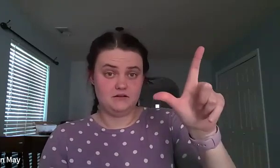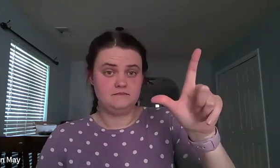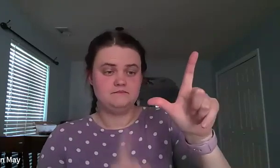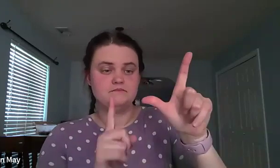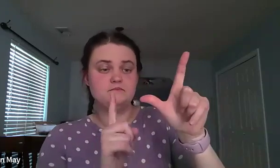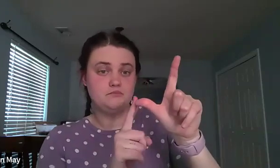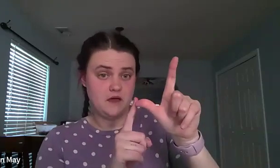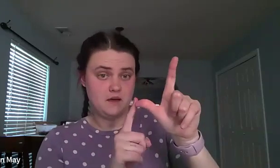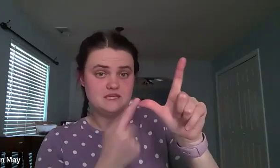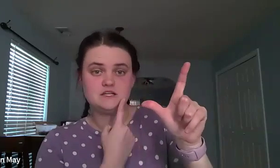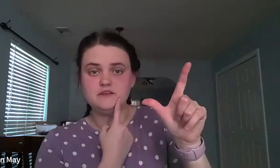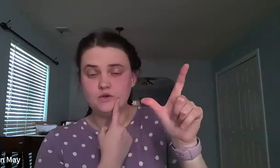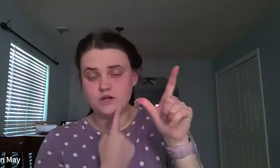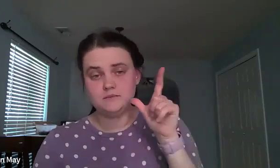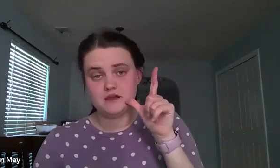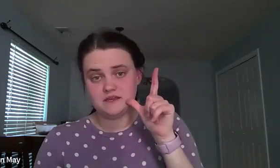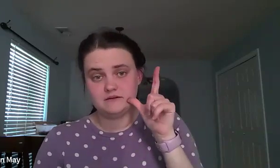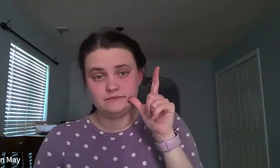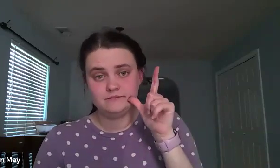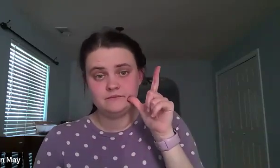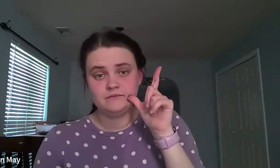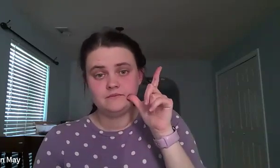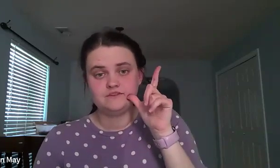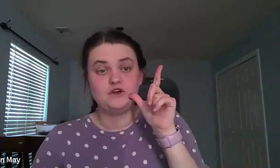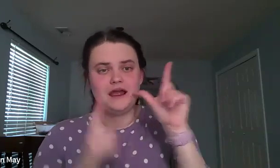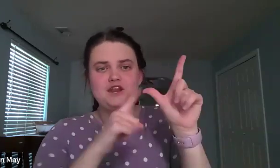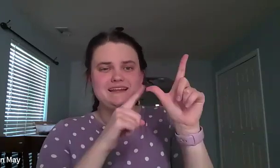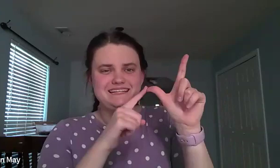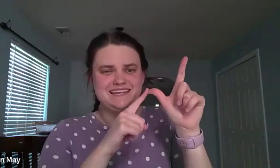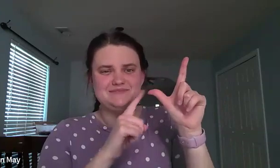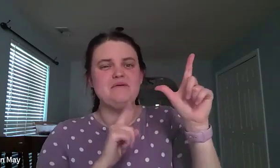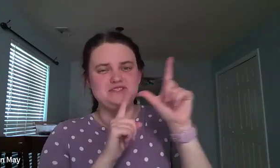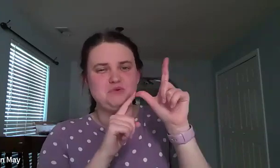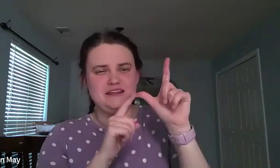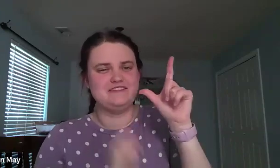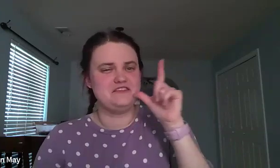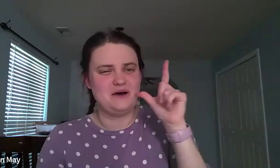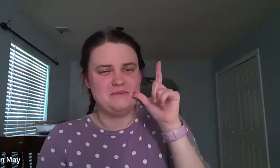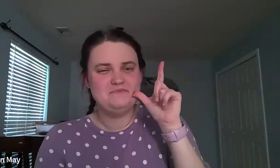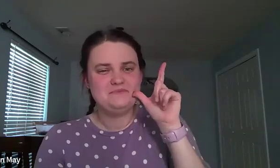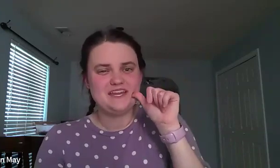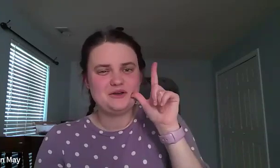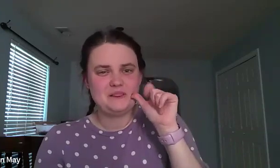L. Thumb is going to be in the corner of your mouth again. Sorry, I know I did this, but I was just pointing to the thumb. And you go